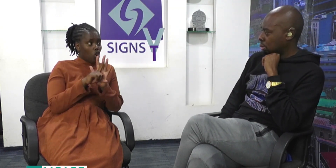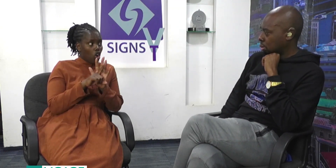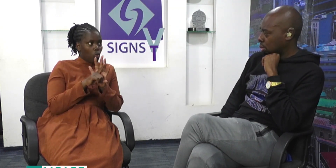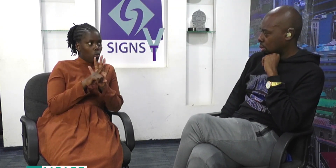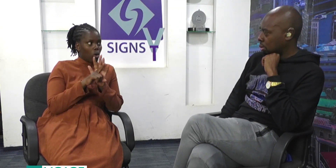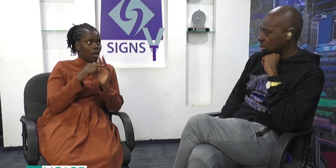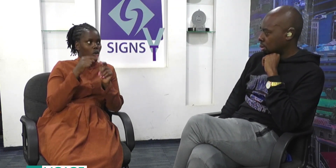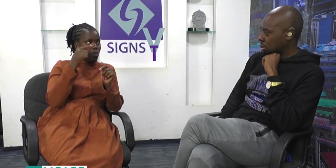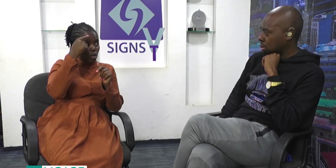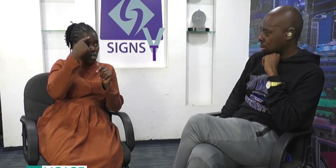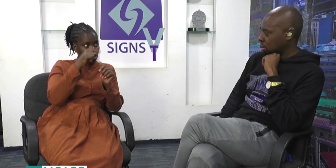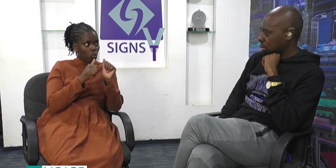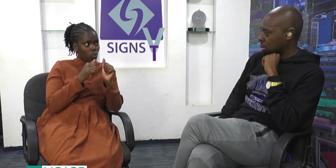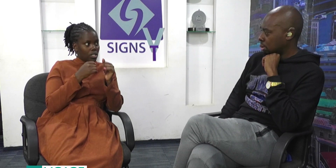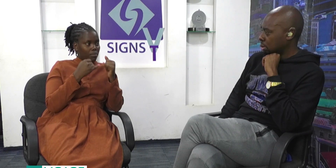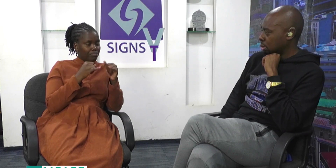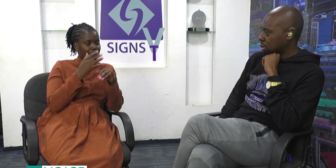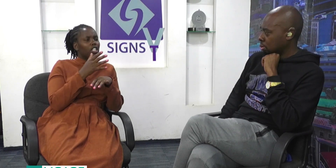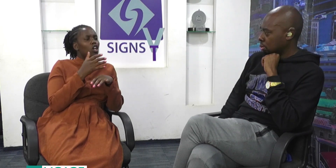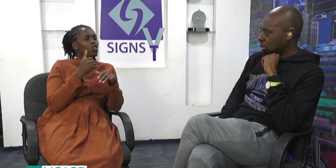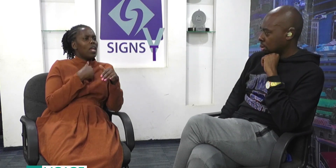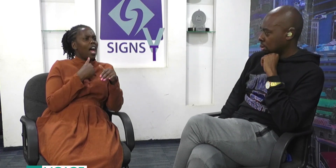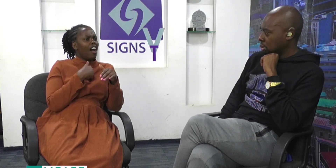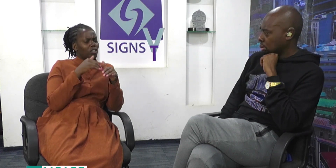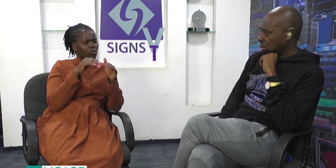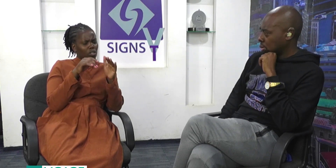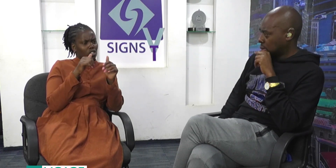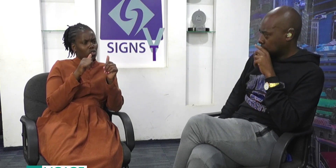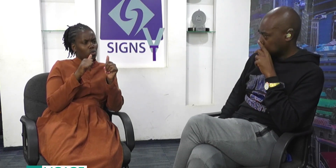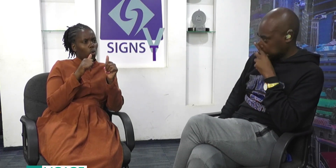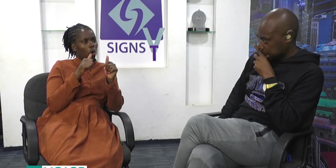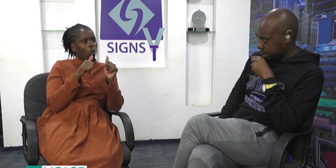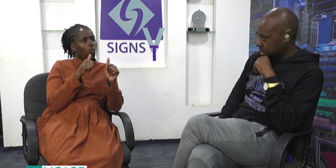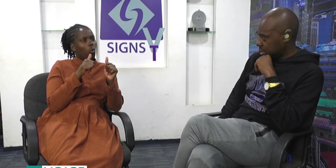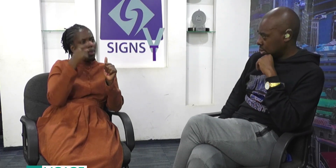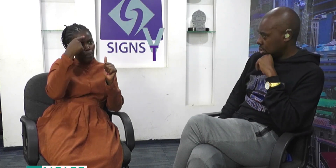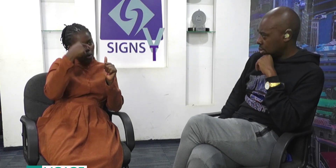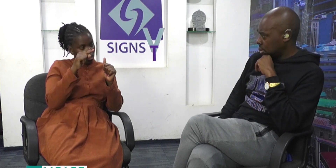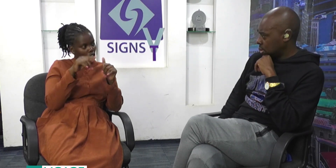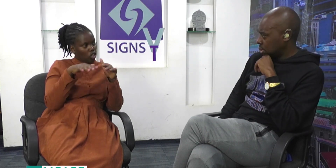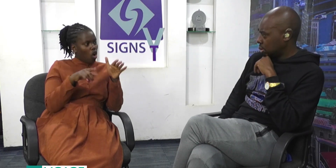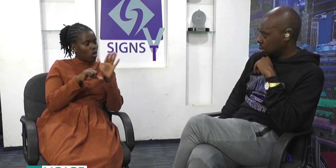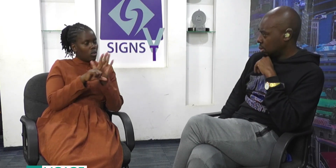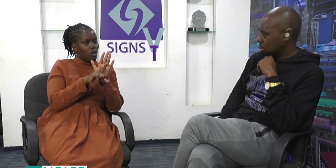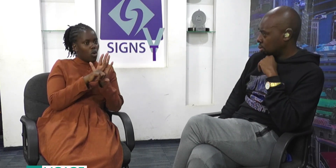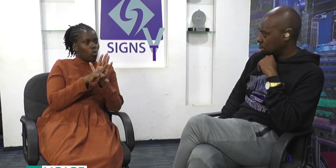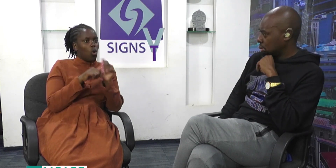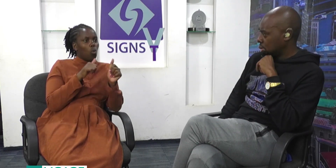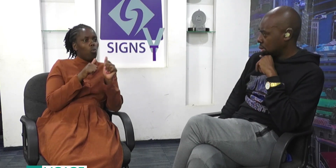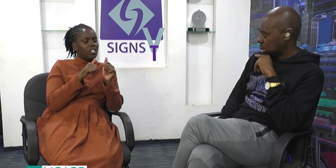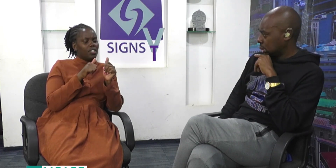you've heard it, that the major challenge is actually in the legal sector,